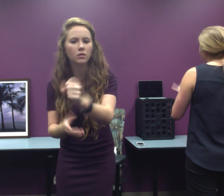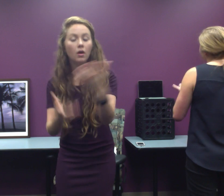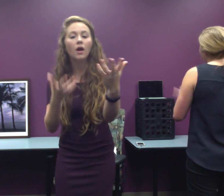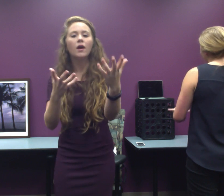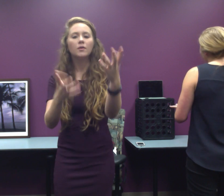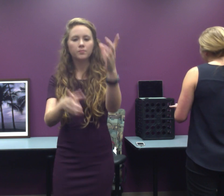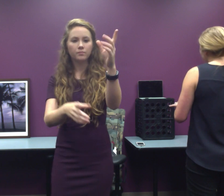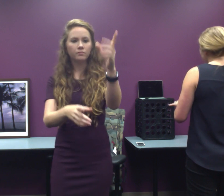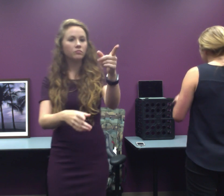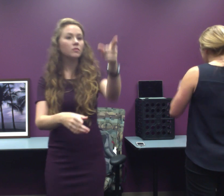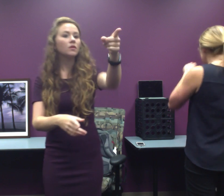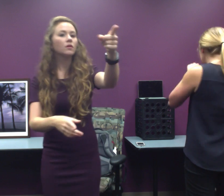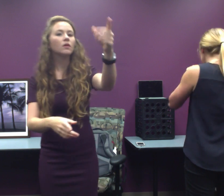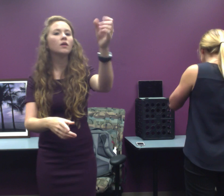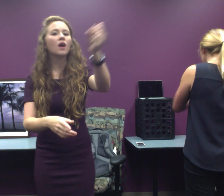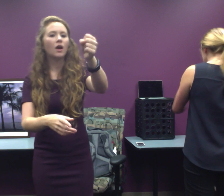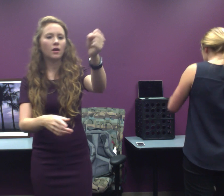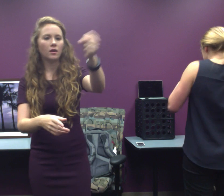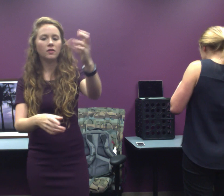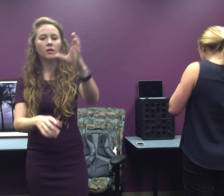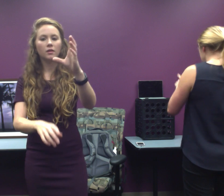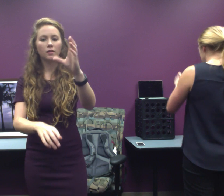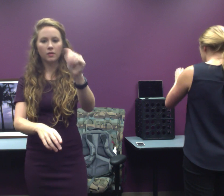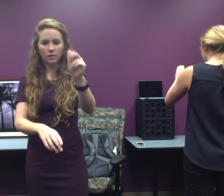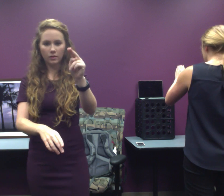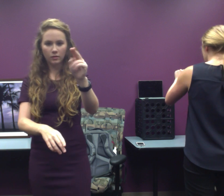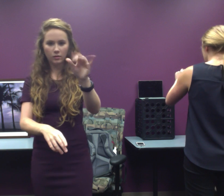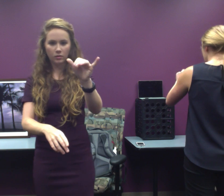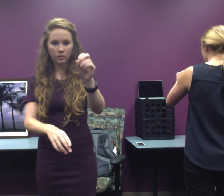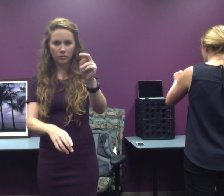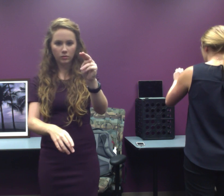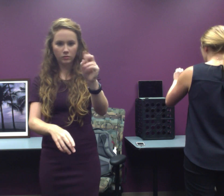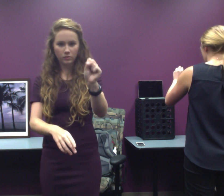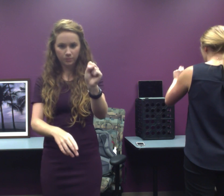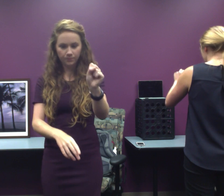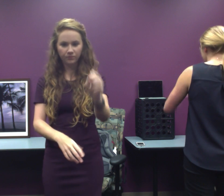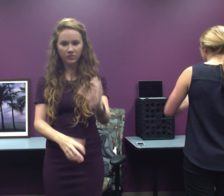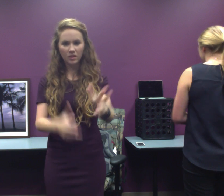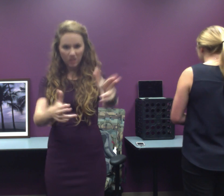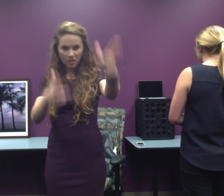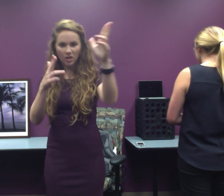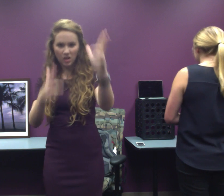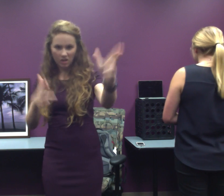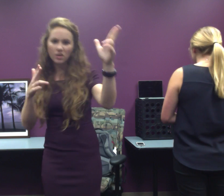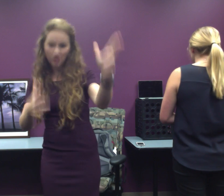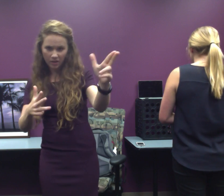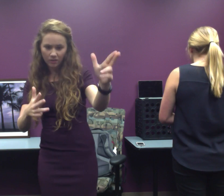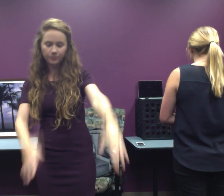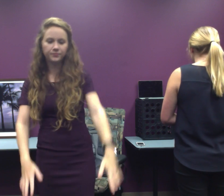comes in. Henry Knox was someone who worked with Washington, and Washington sent Henry Knox